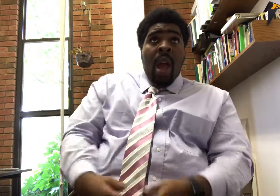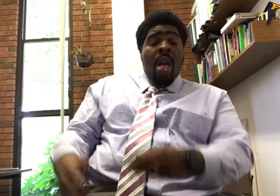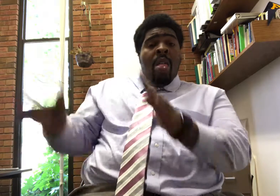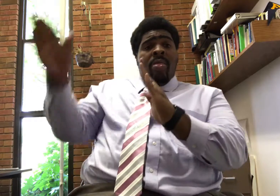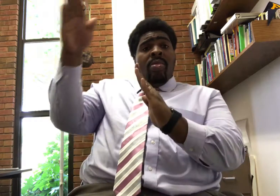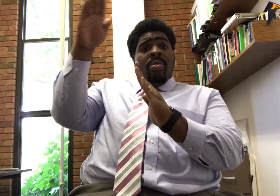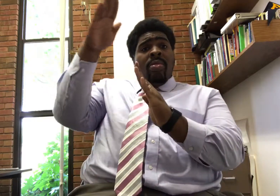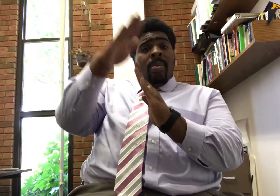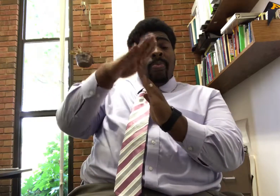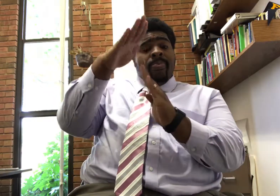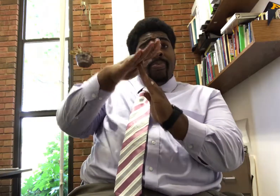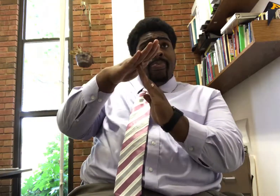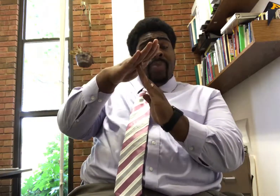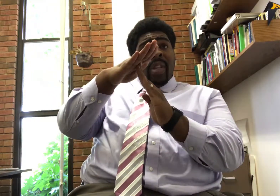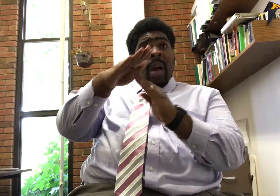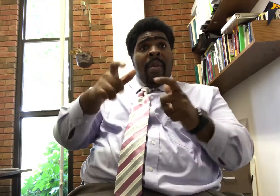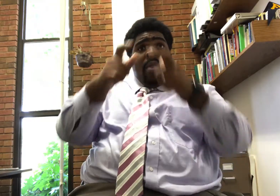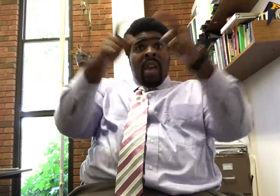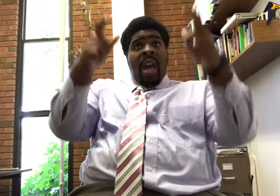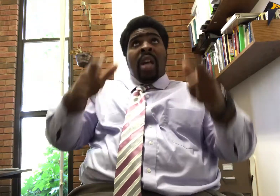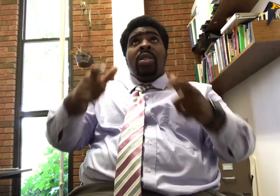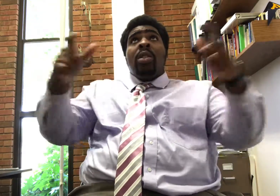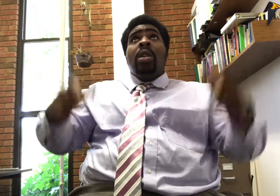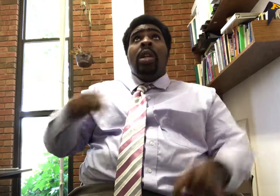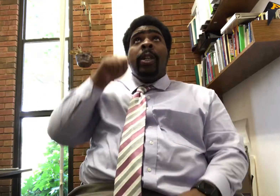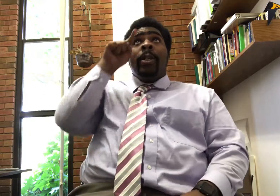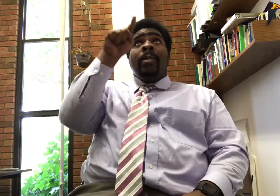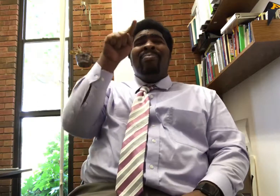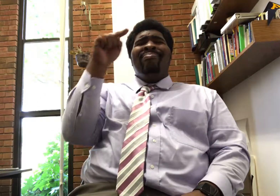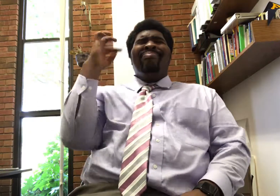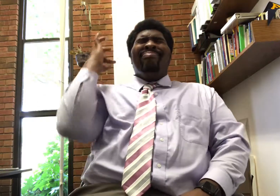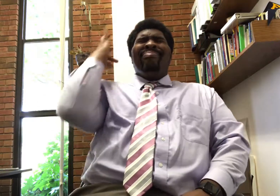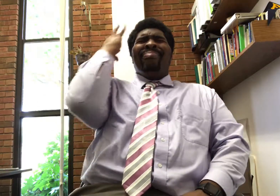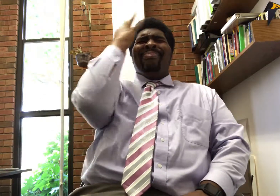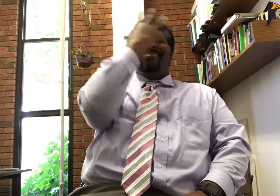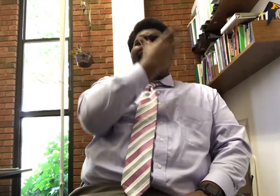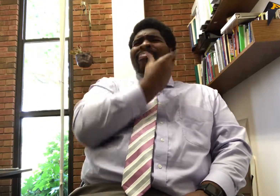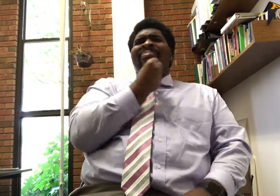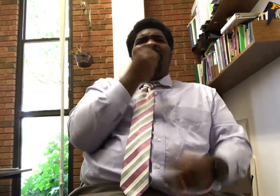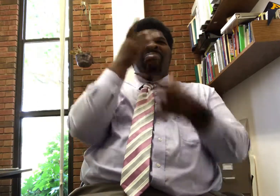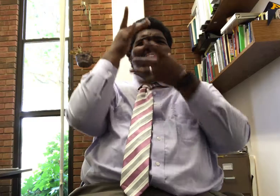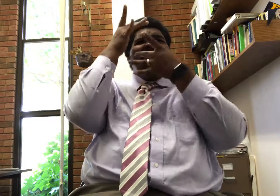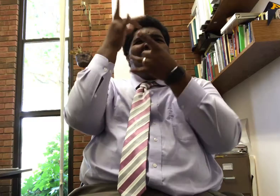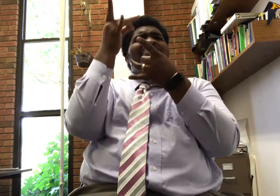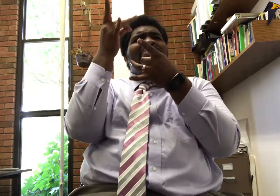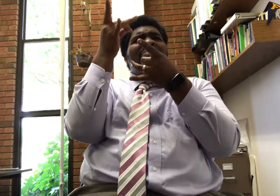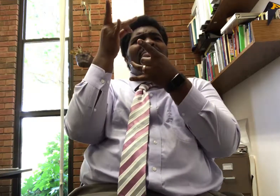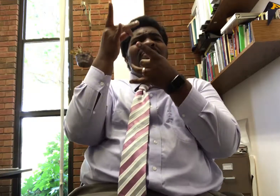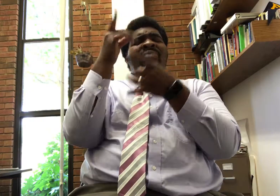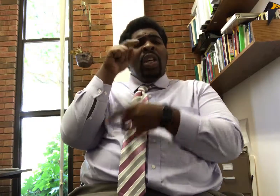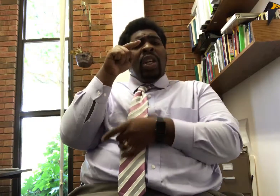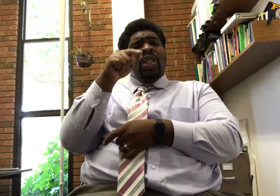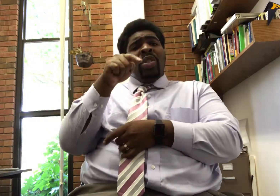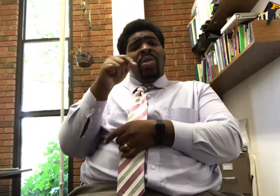After climbing 8 sets of dangerous stairs, you come up into an open-air space.